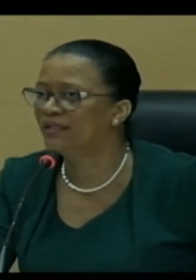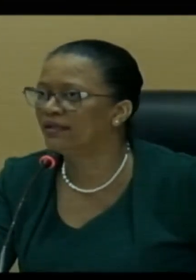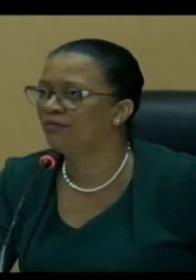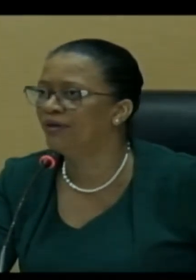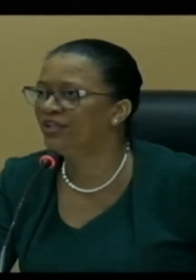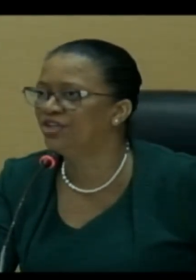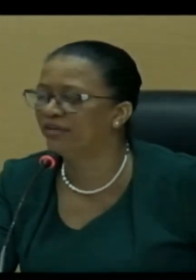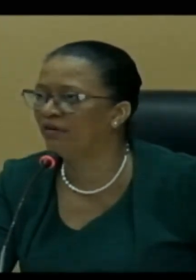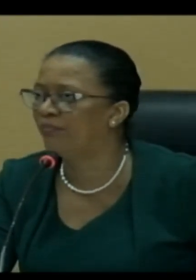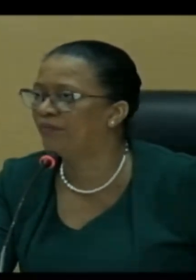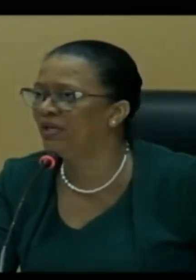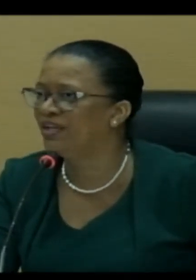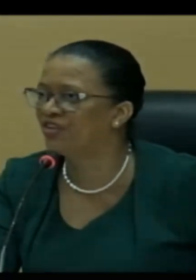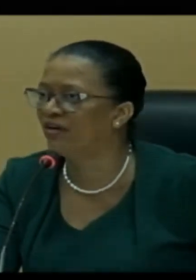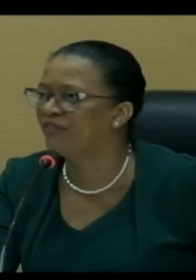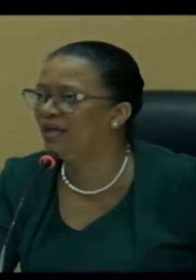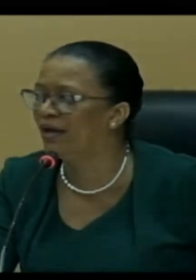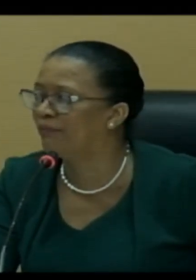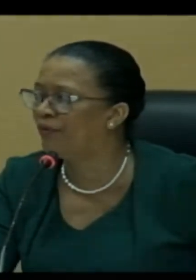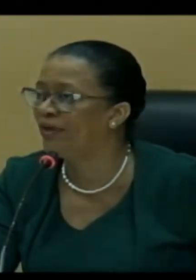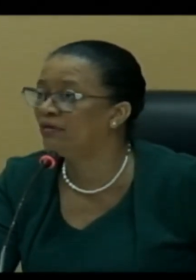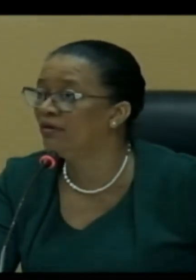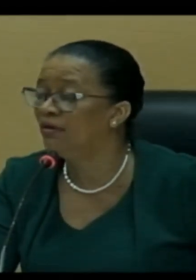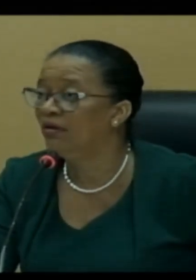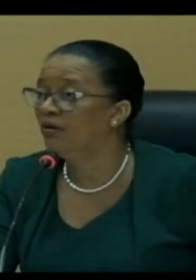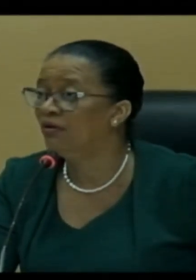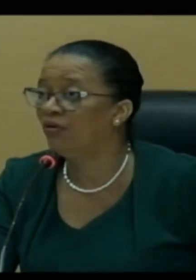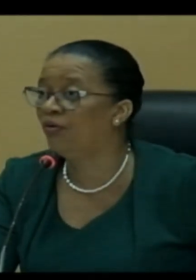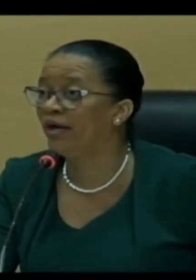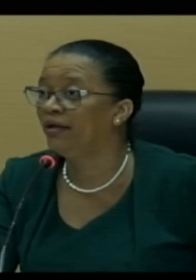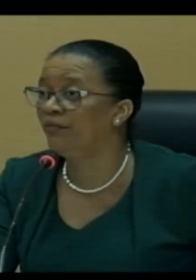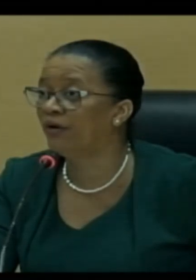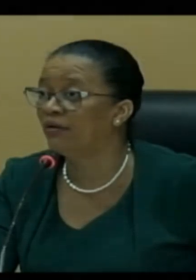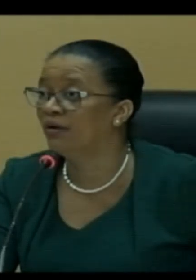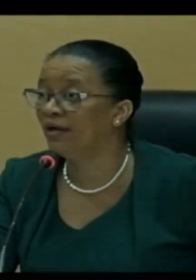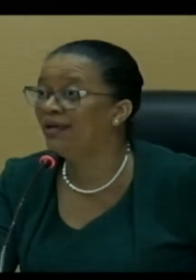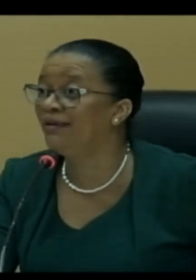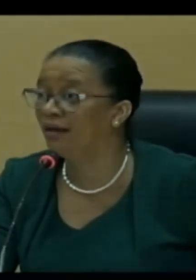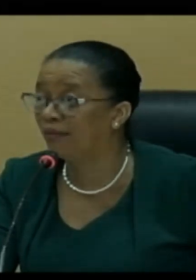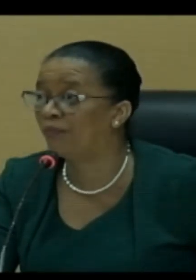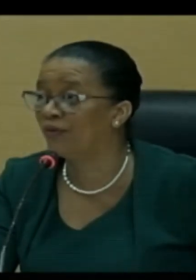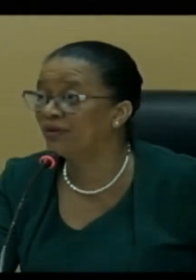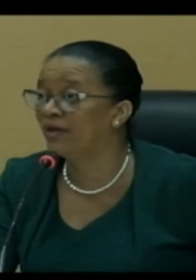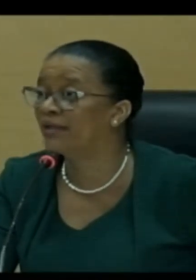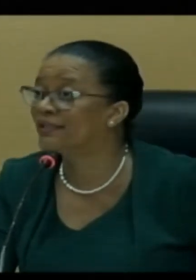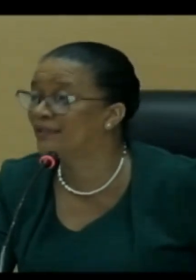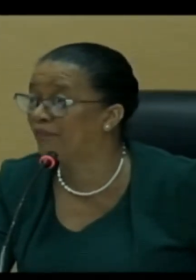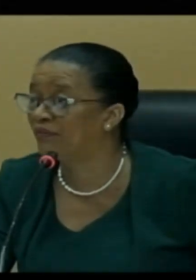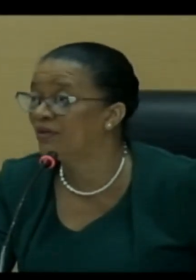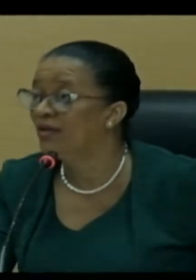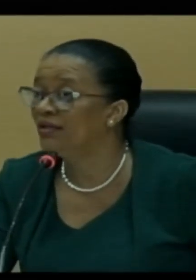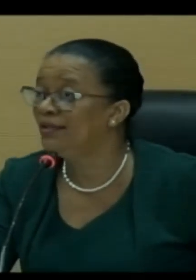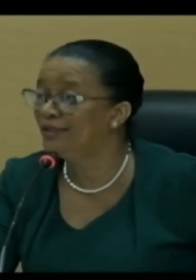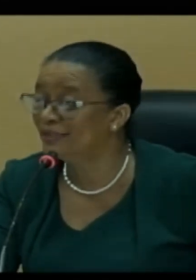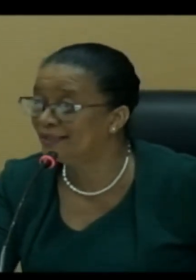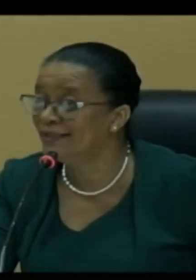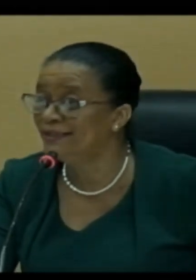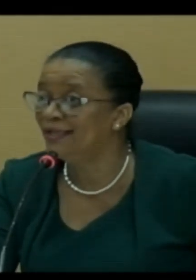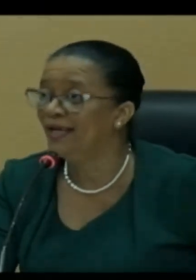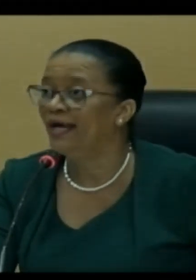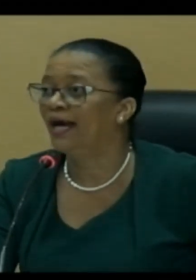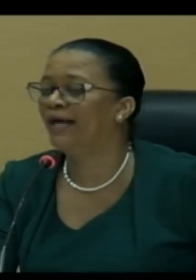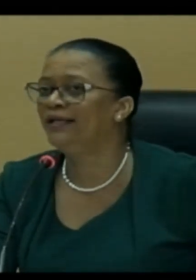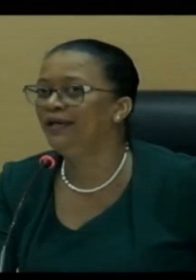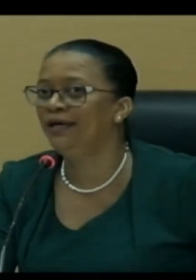no mixing with the general population of the airport or anyone in the airport except the